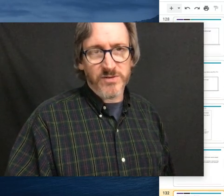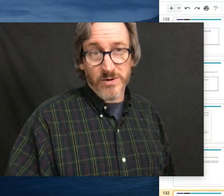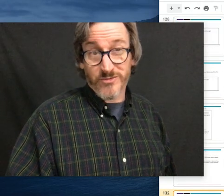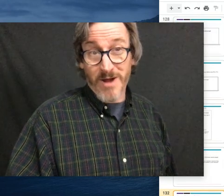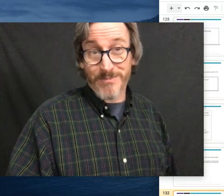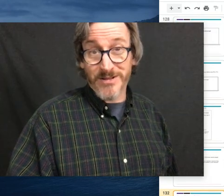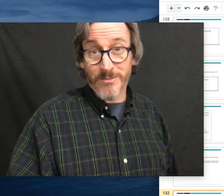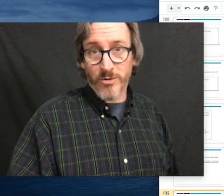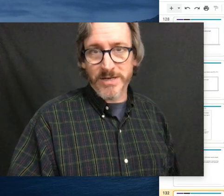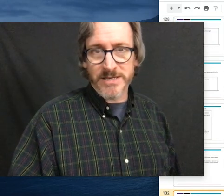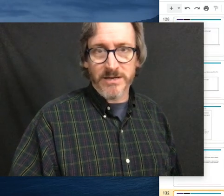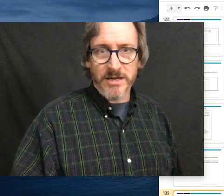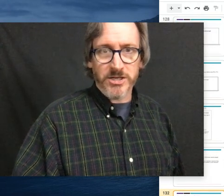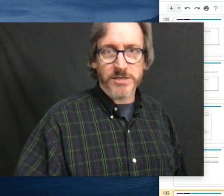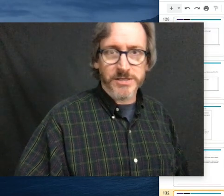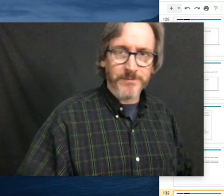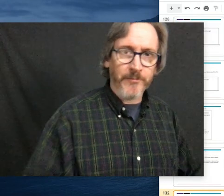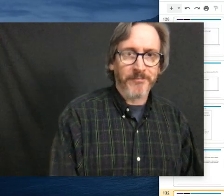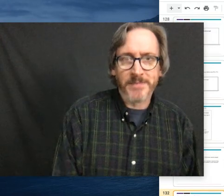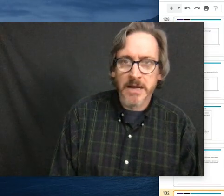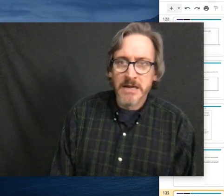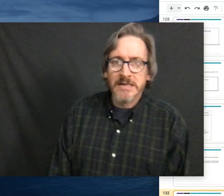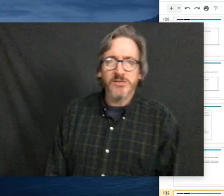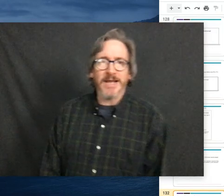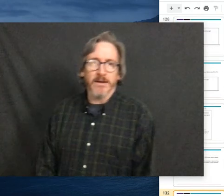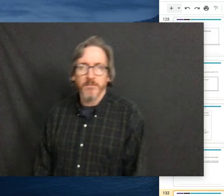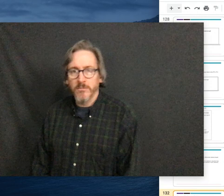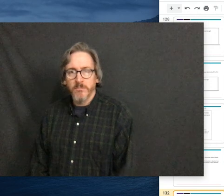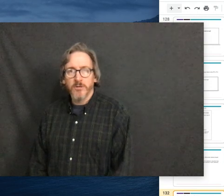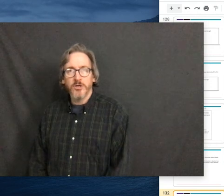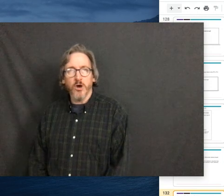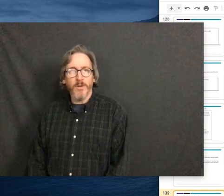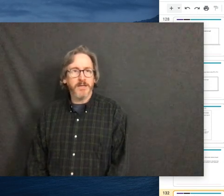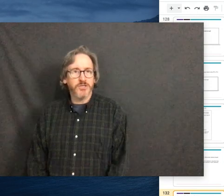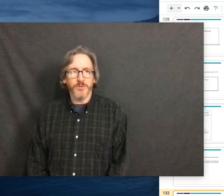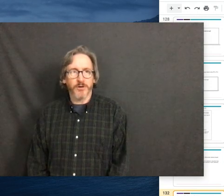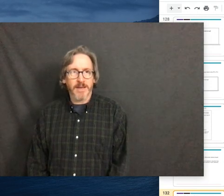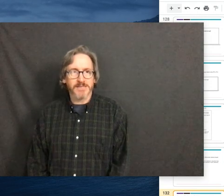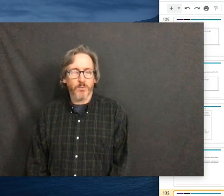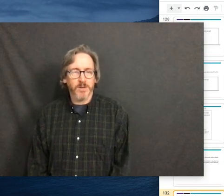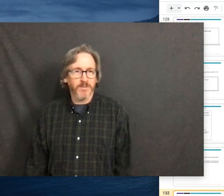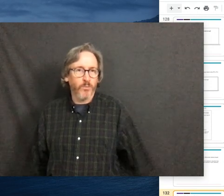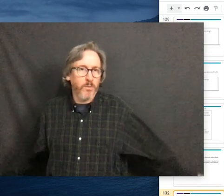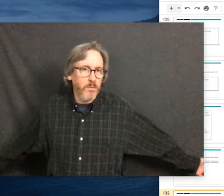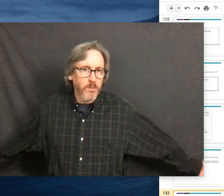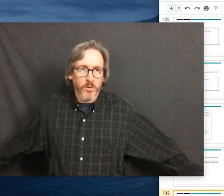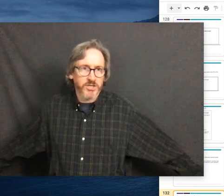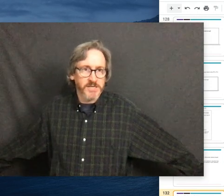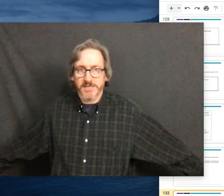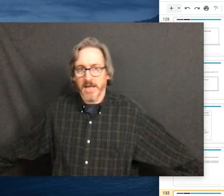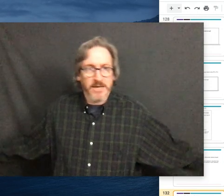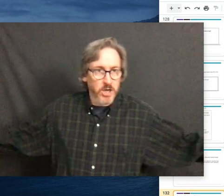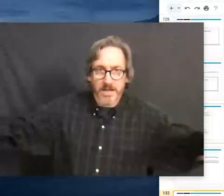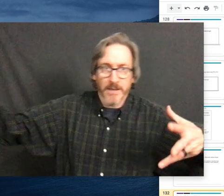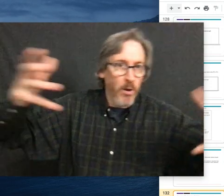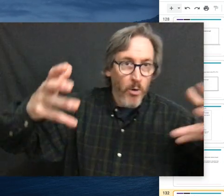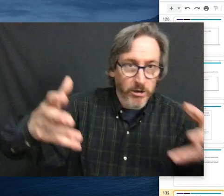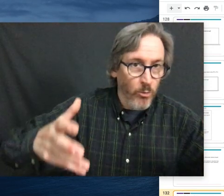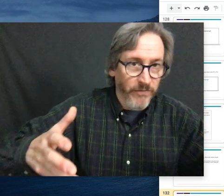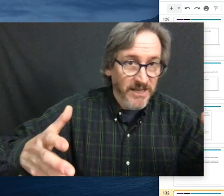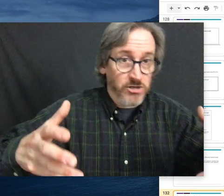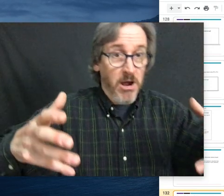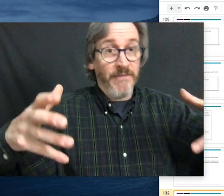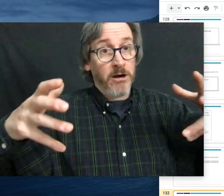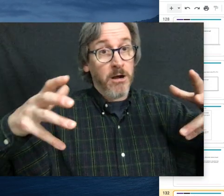they've sort of dropped in the more recent editions. So again, going to your Amazon web wish list and talking about